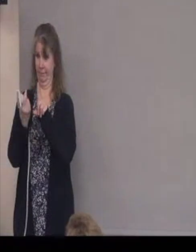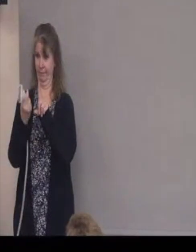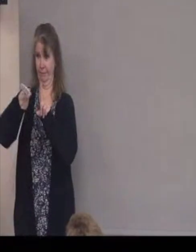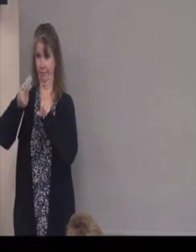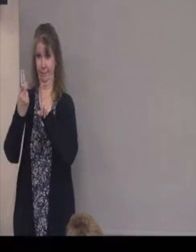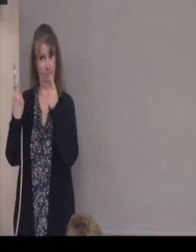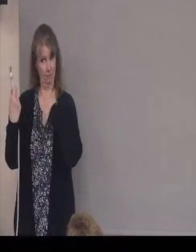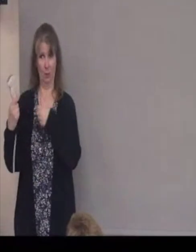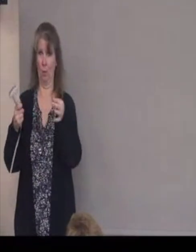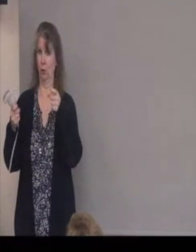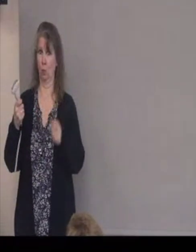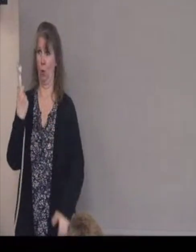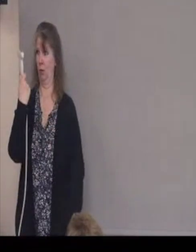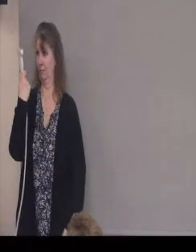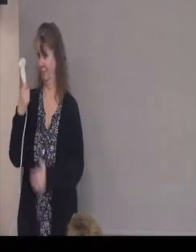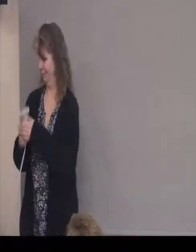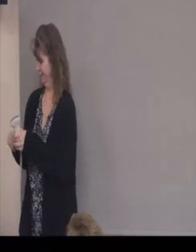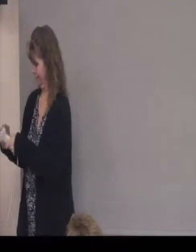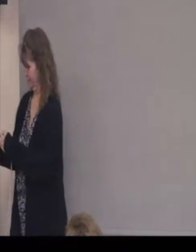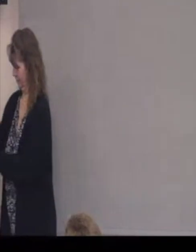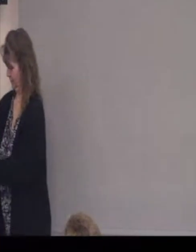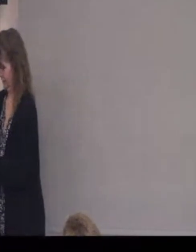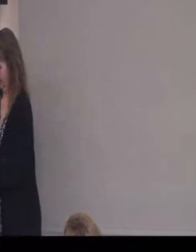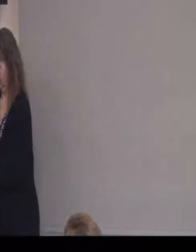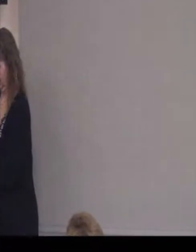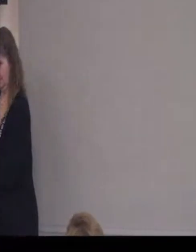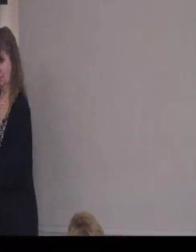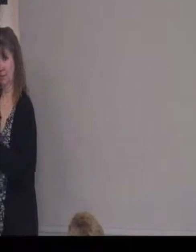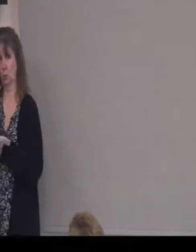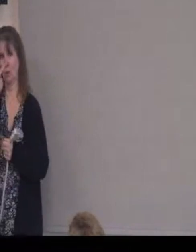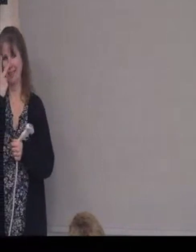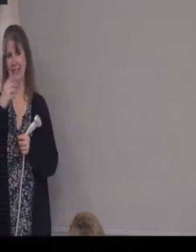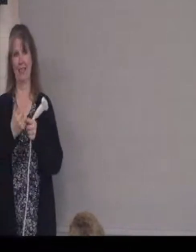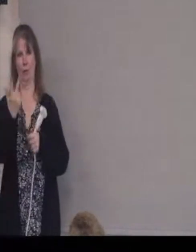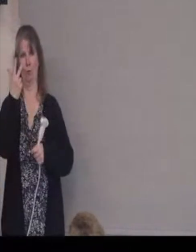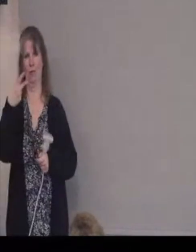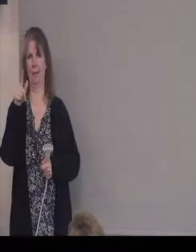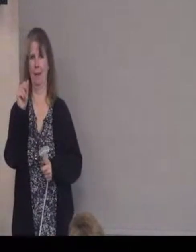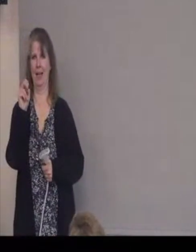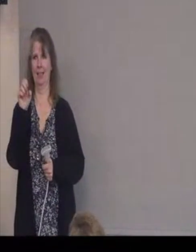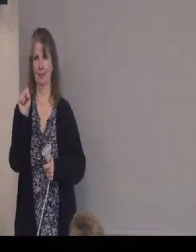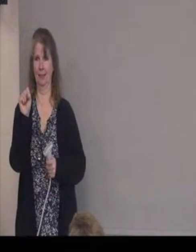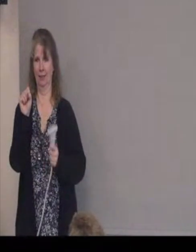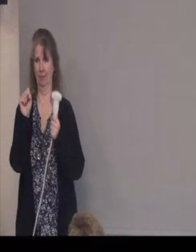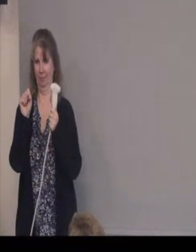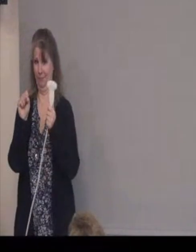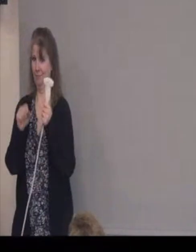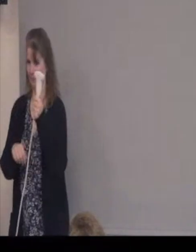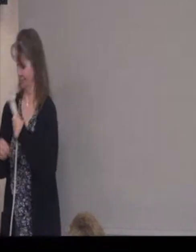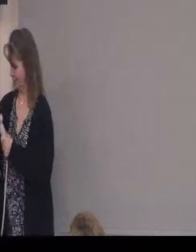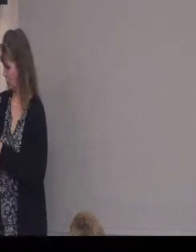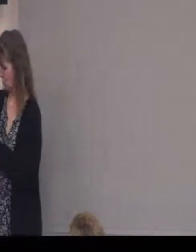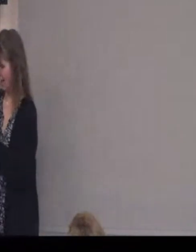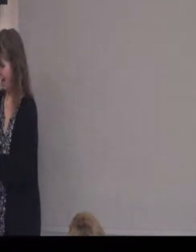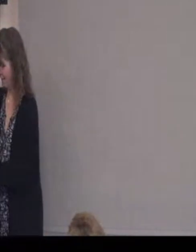Be sagittal or transversal, that's in our control right there. As we're, and you'll see the